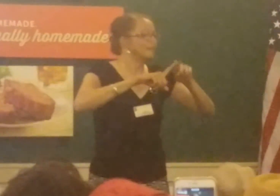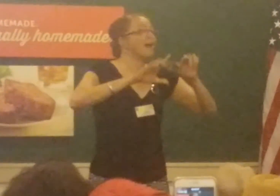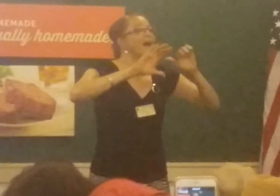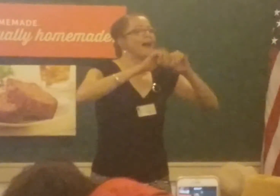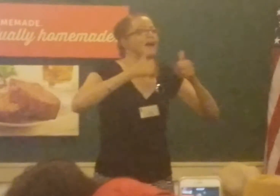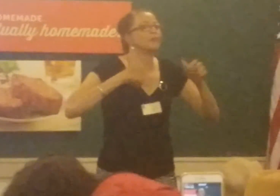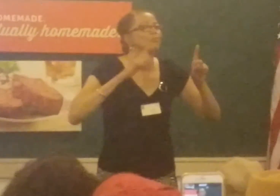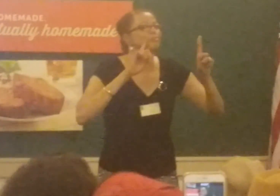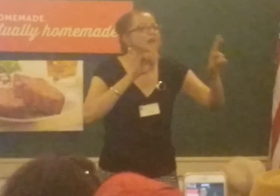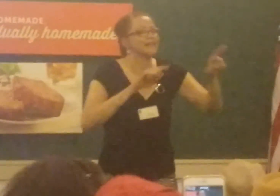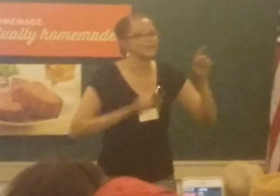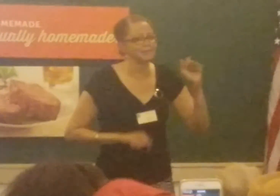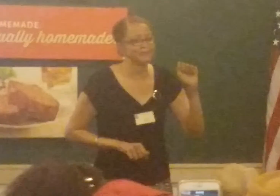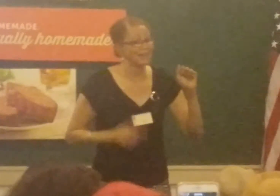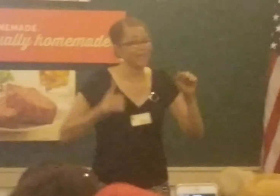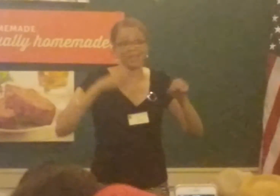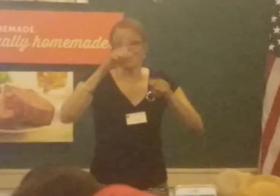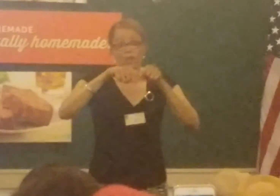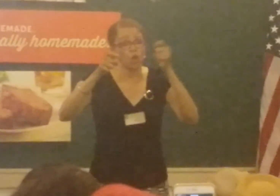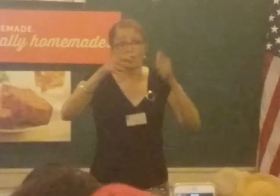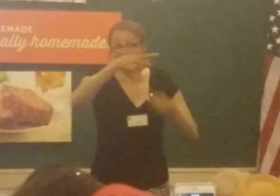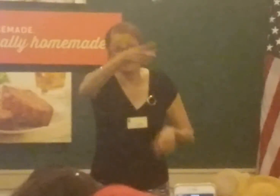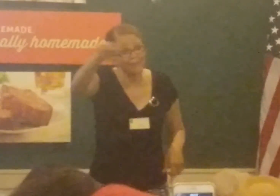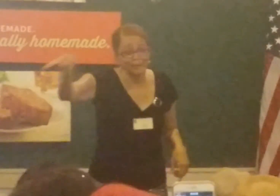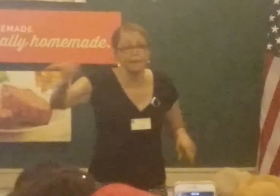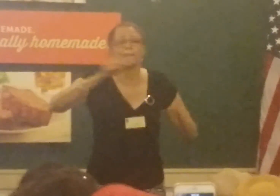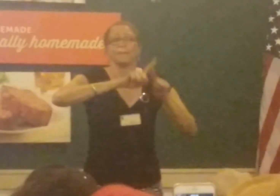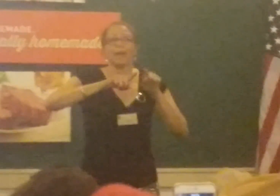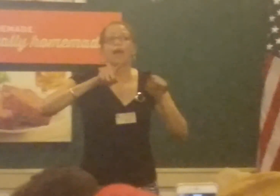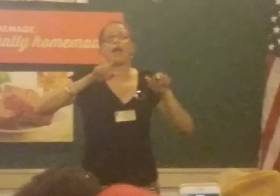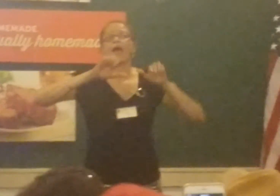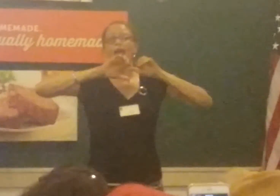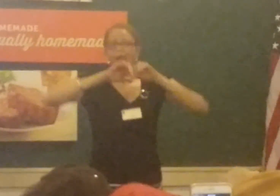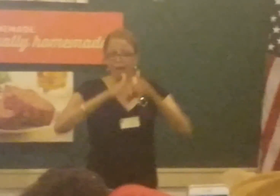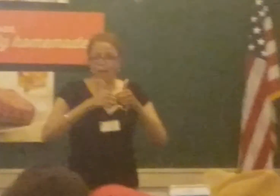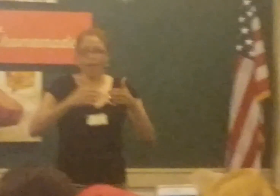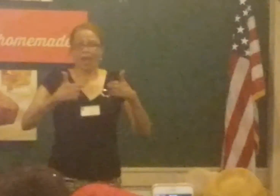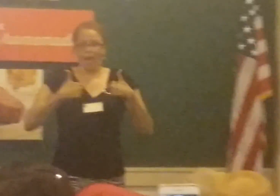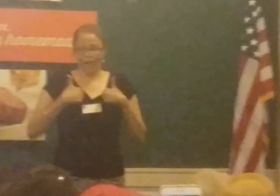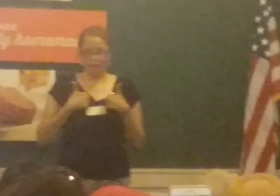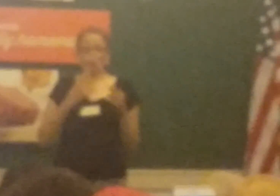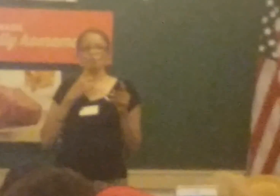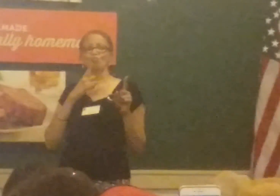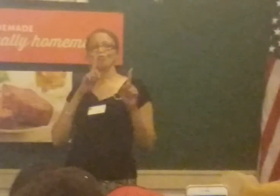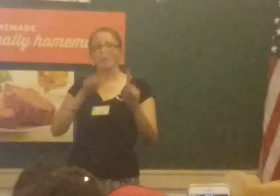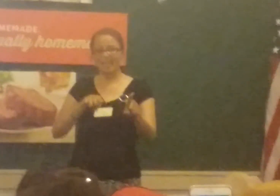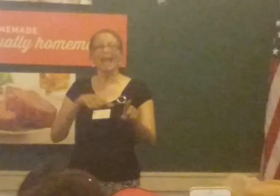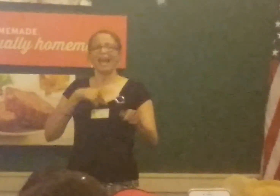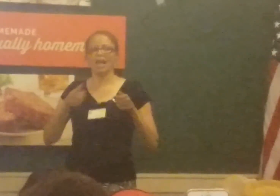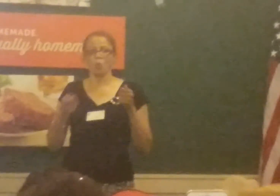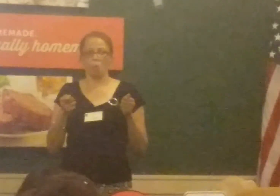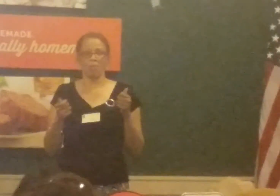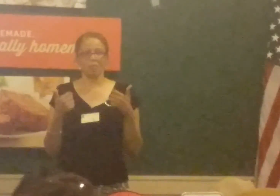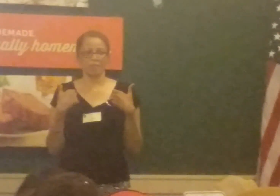have criticized me several times. Especially how I react. I can control how they react. But how I can react, I can control back.